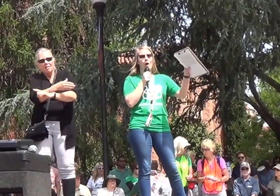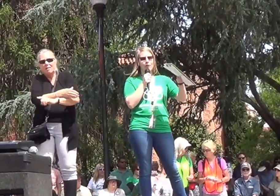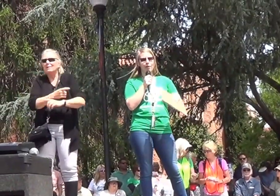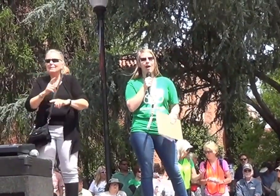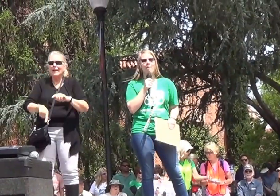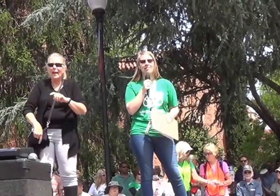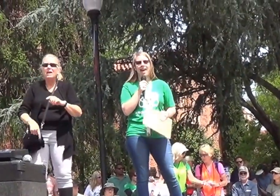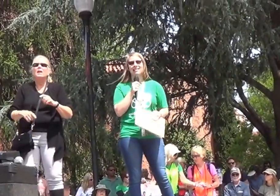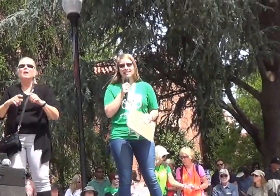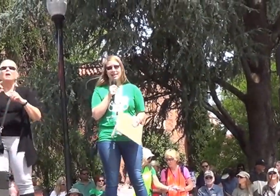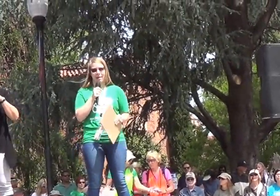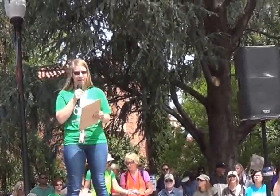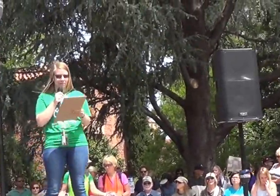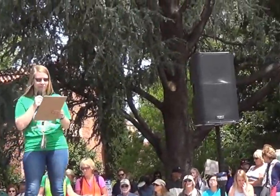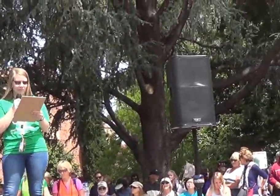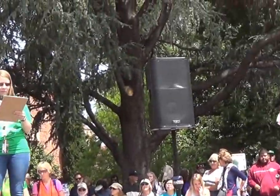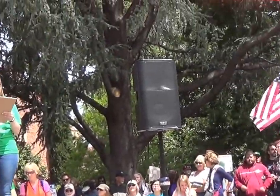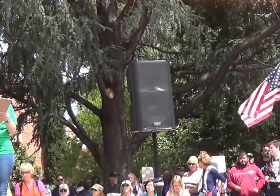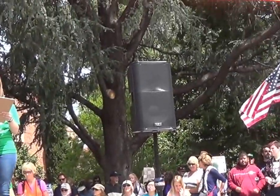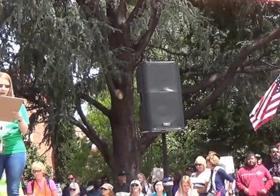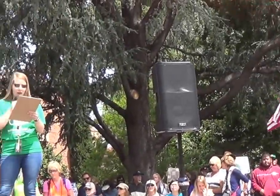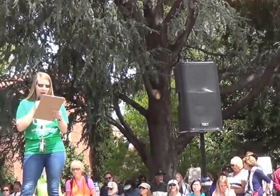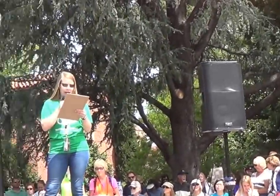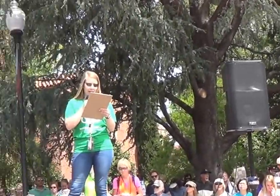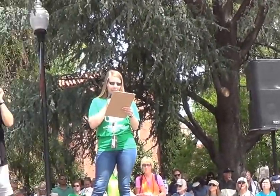we can overcome that stigma.